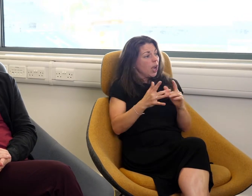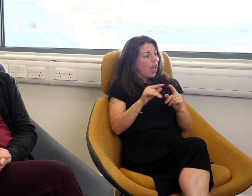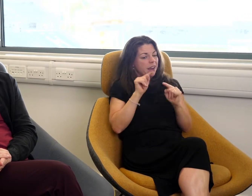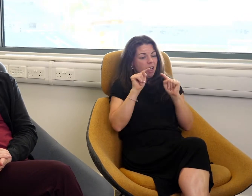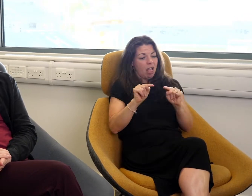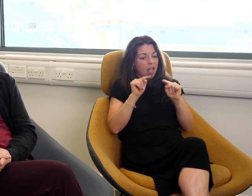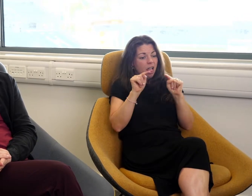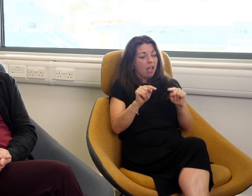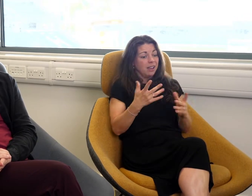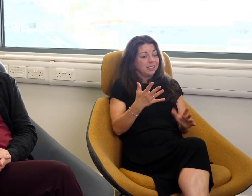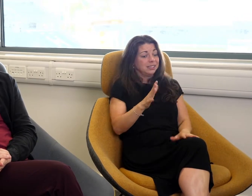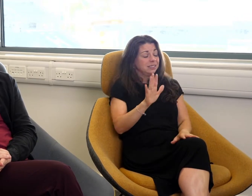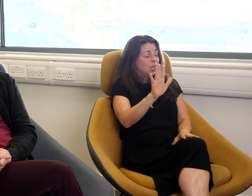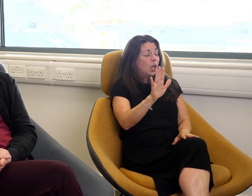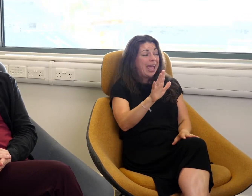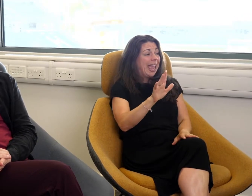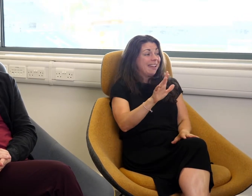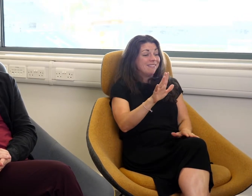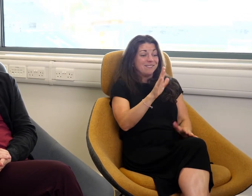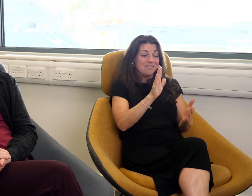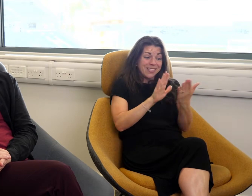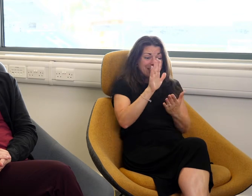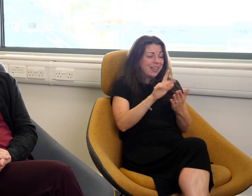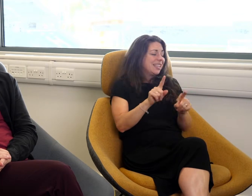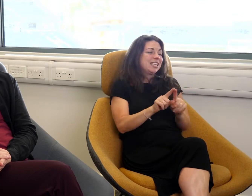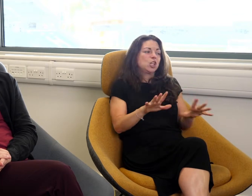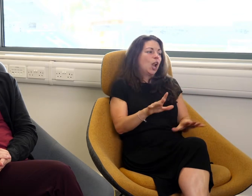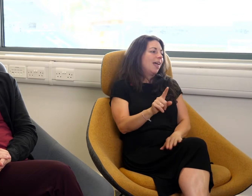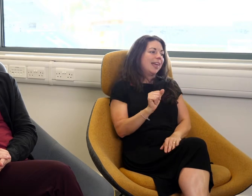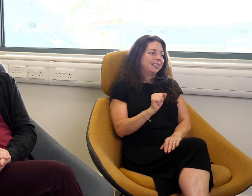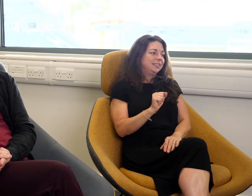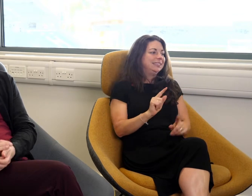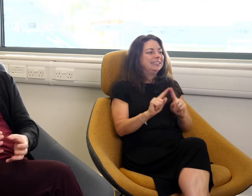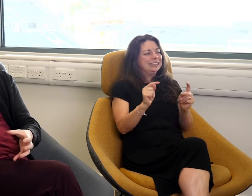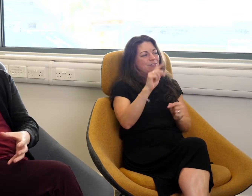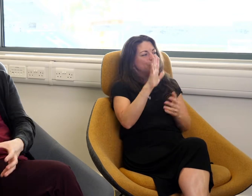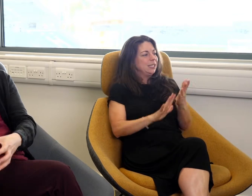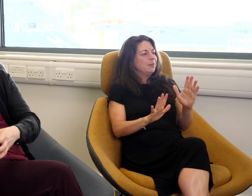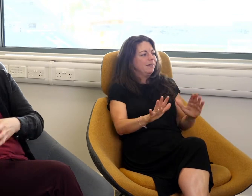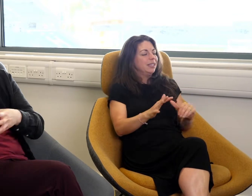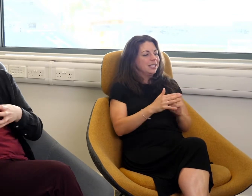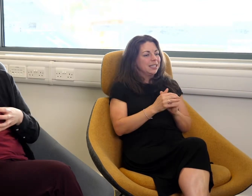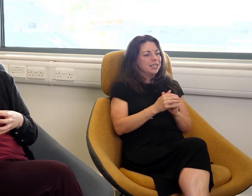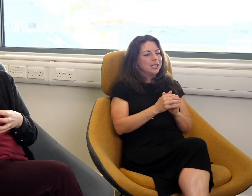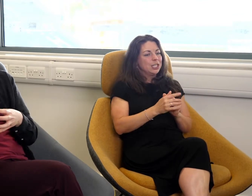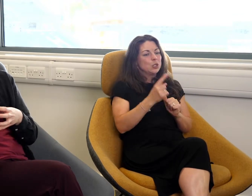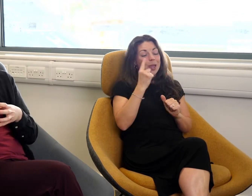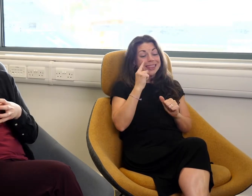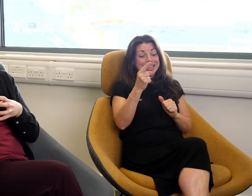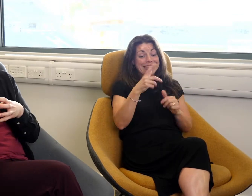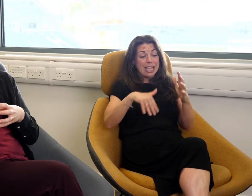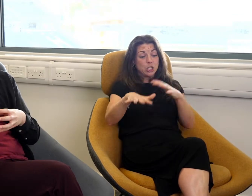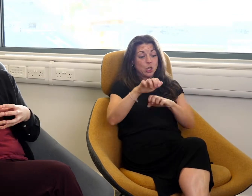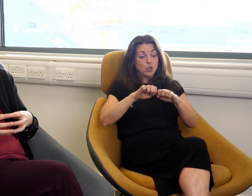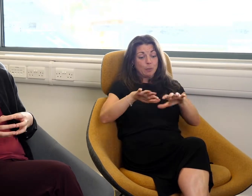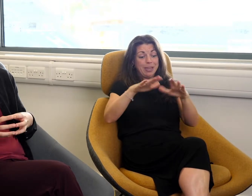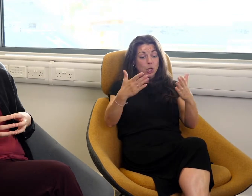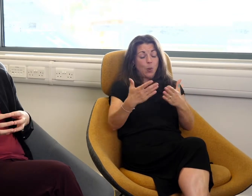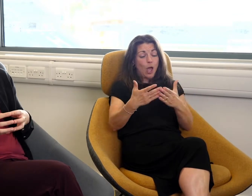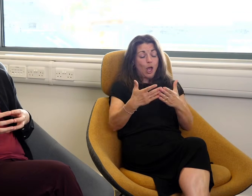really not like that in person. And I think kind of getting out of that social media world and back into the real world is